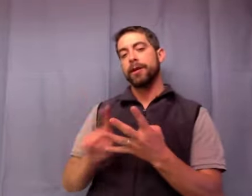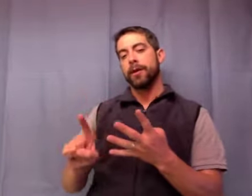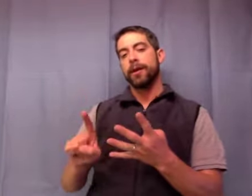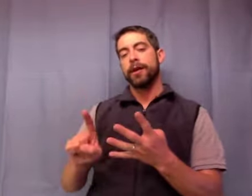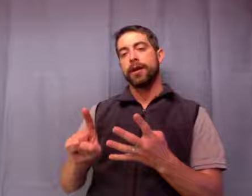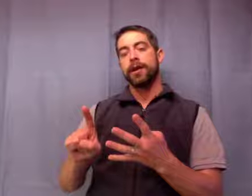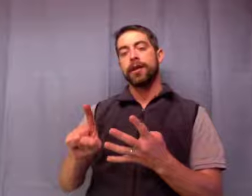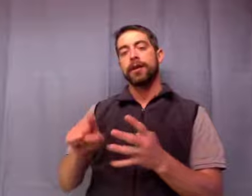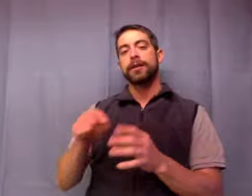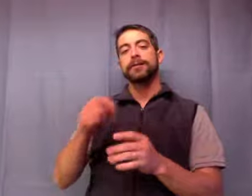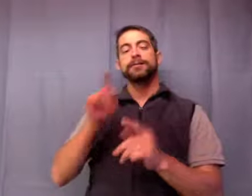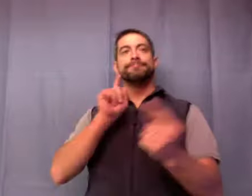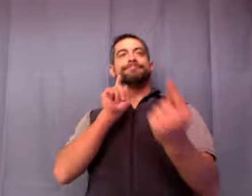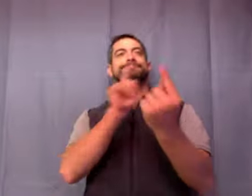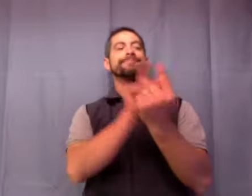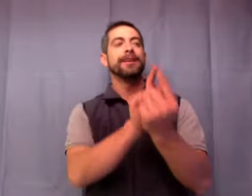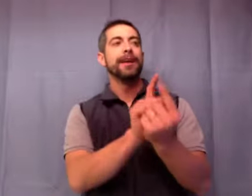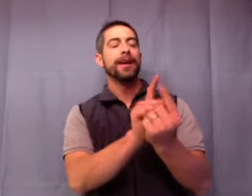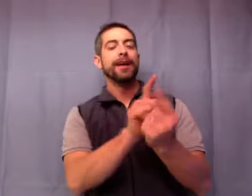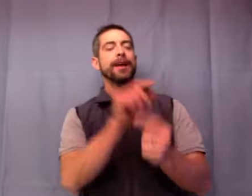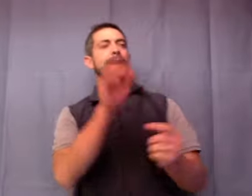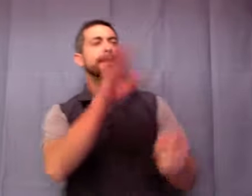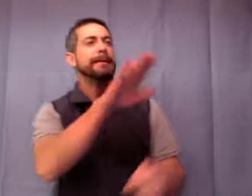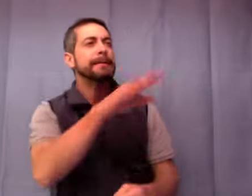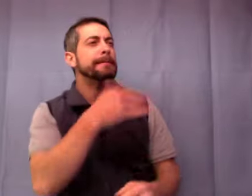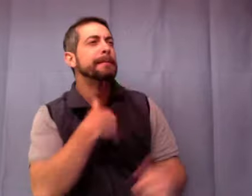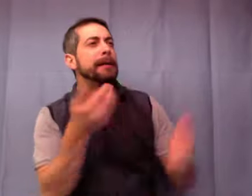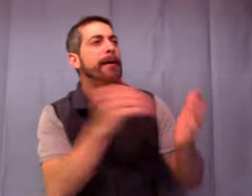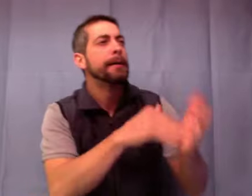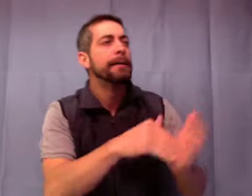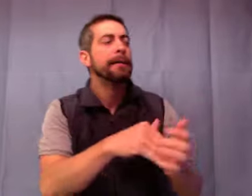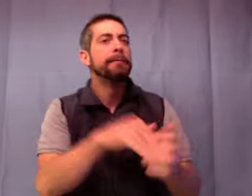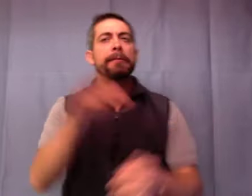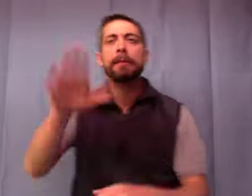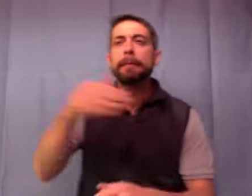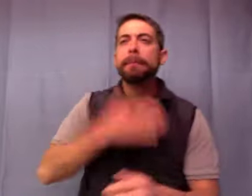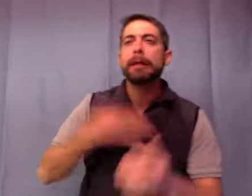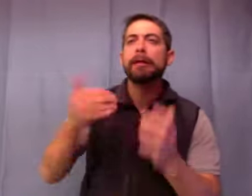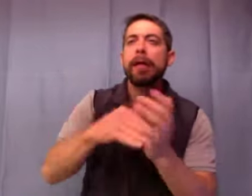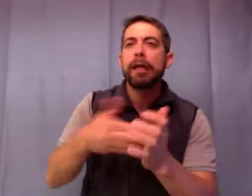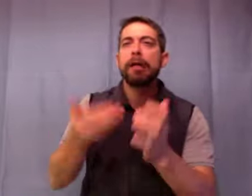repeat yourself or clarify what you just said.